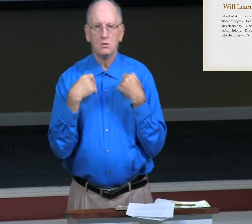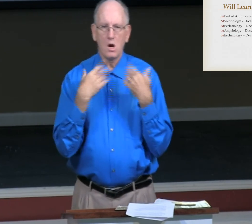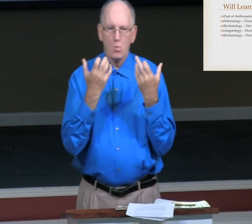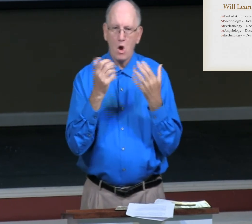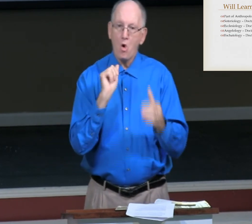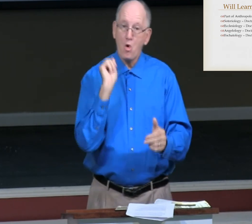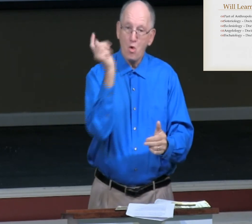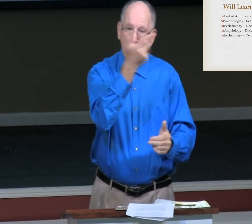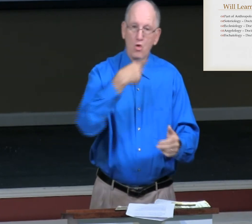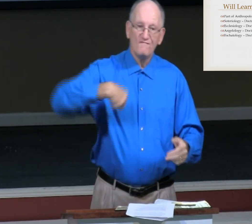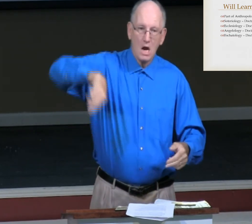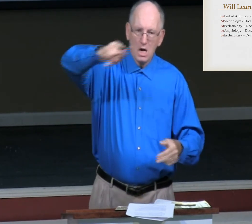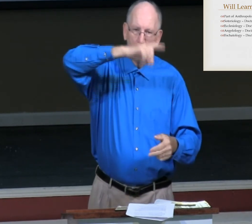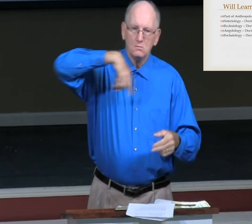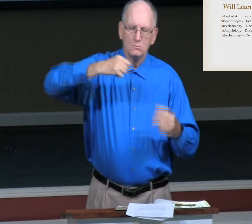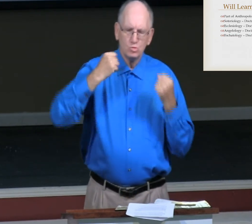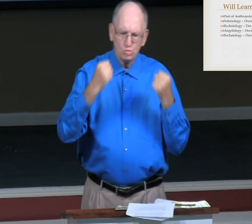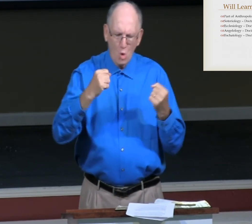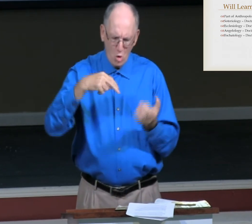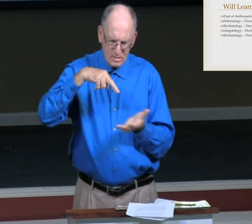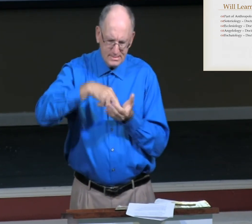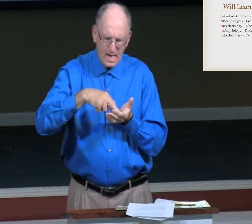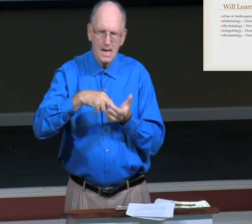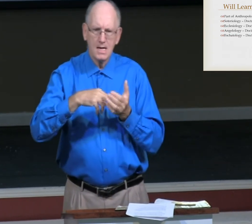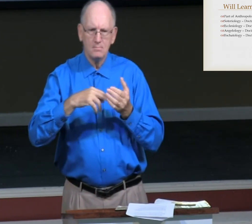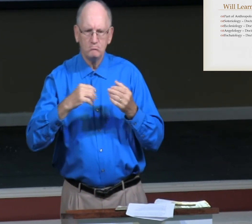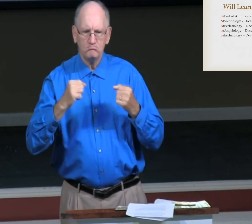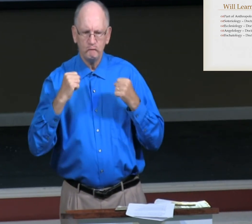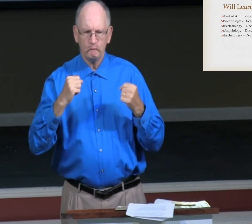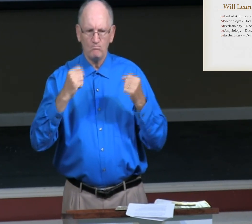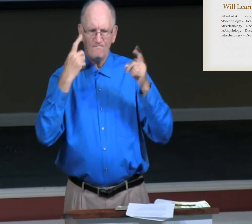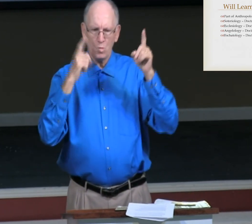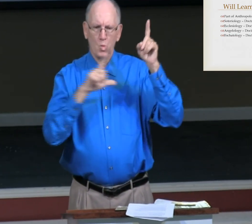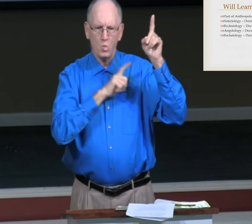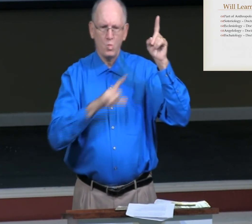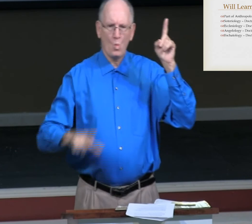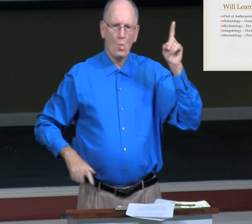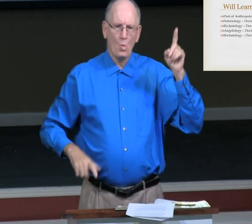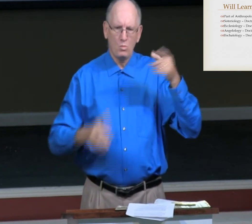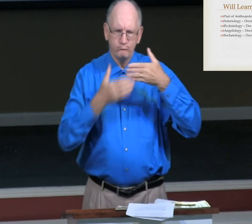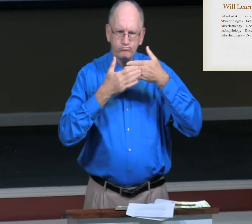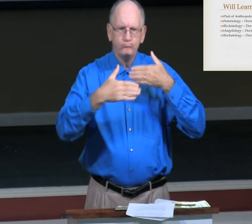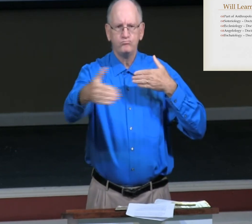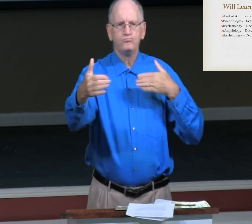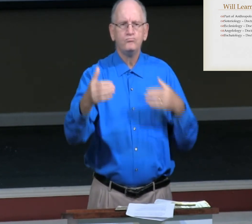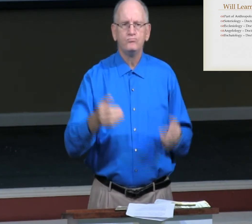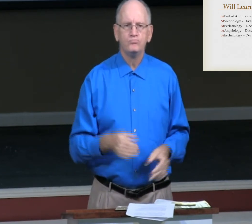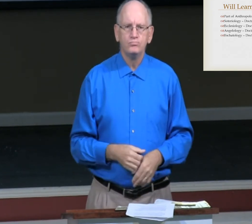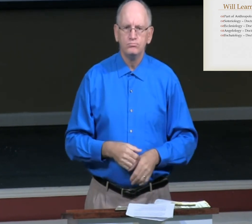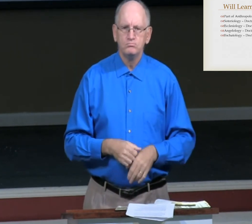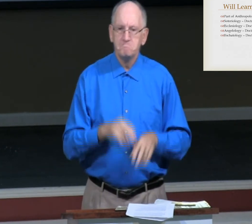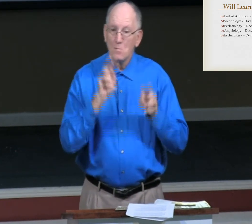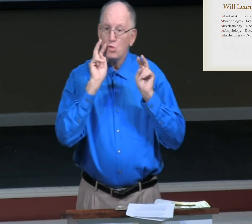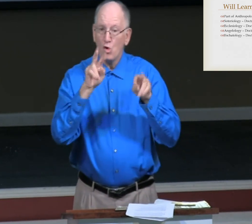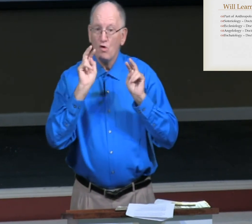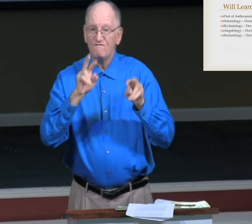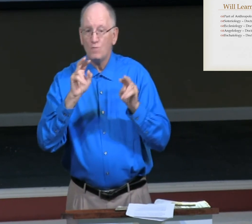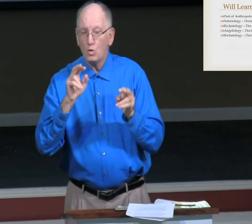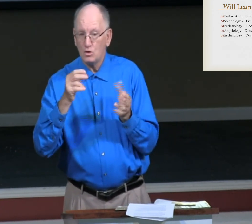I'm going to continue teaching doctrine starting next week. I want us all to stay strong through the Lord. And